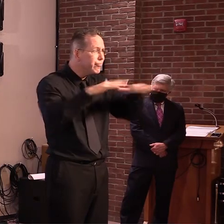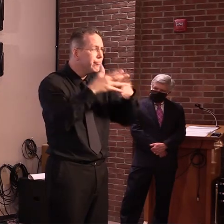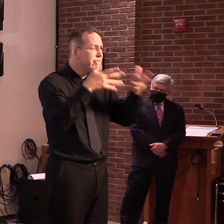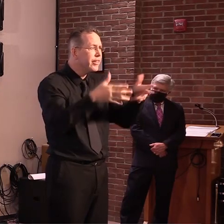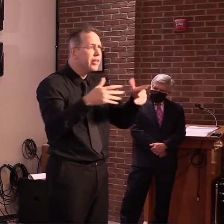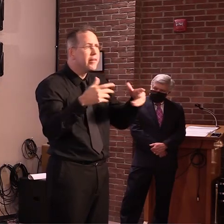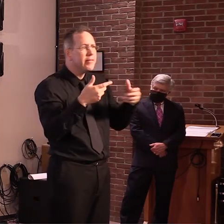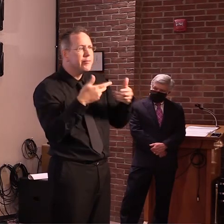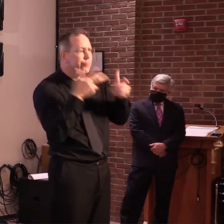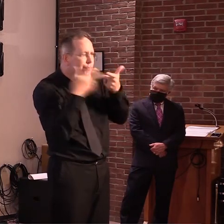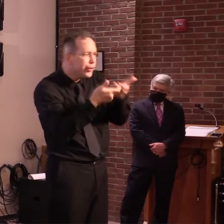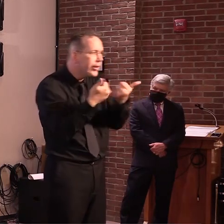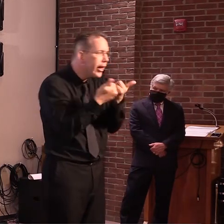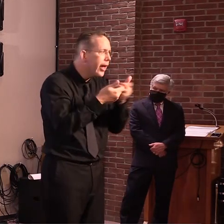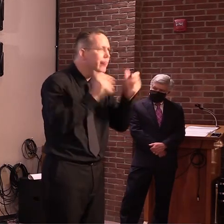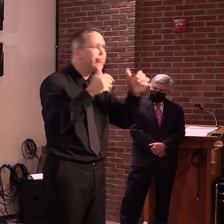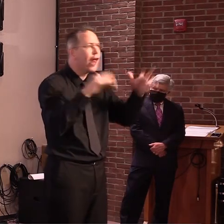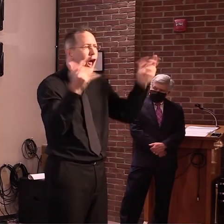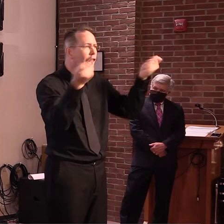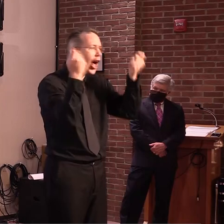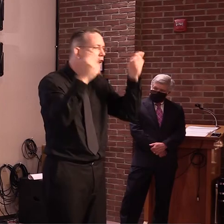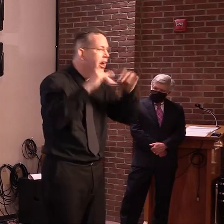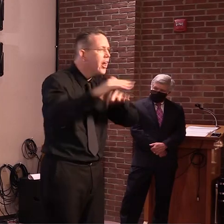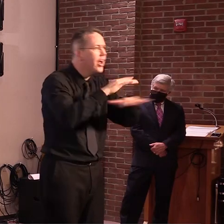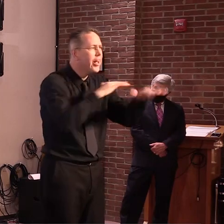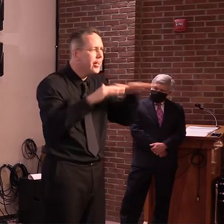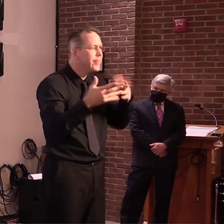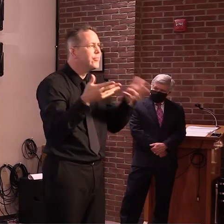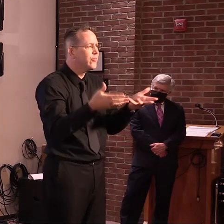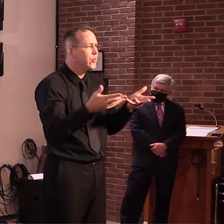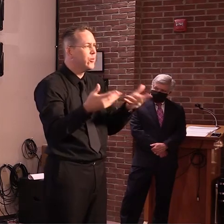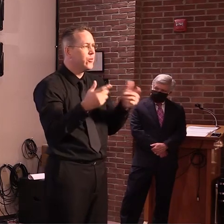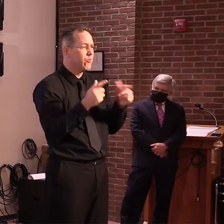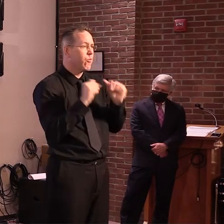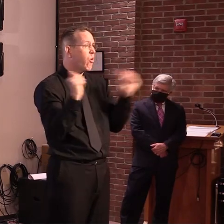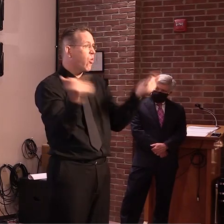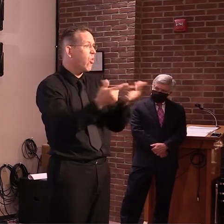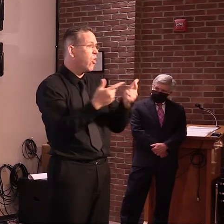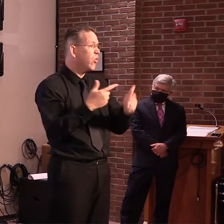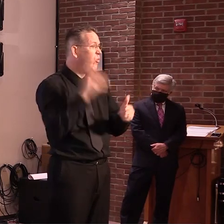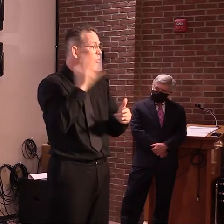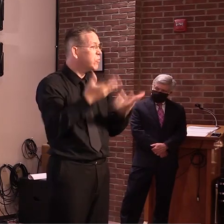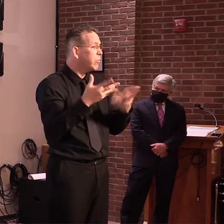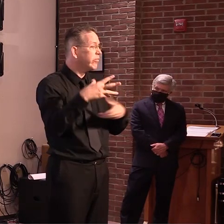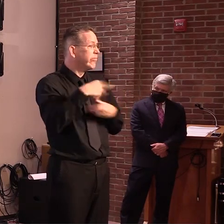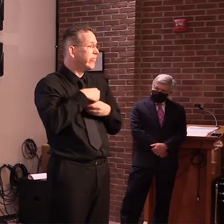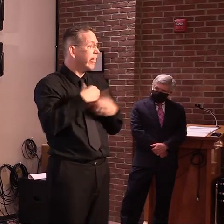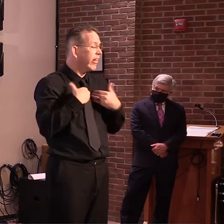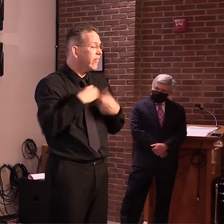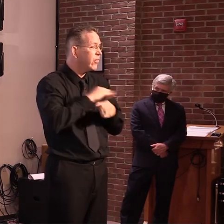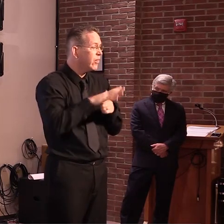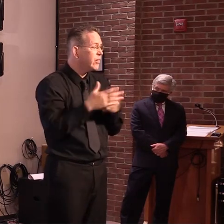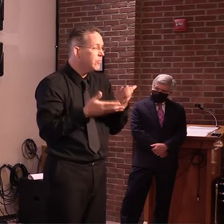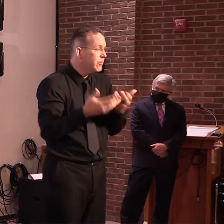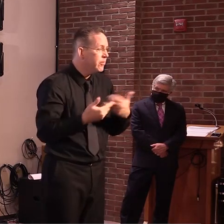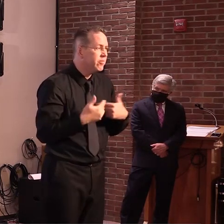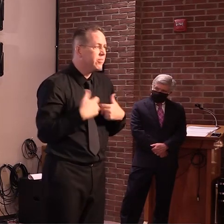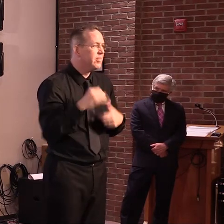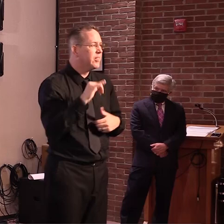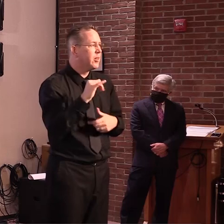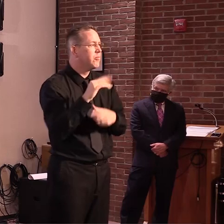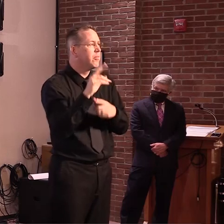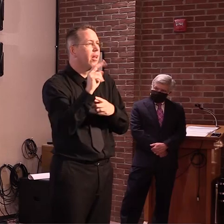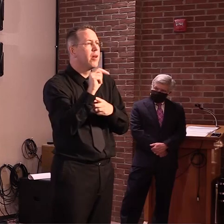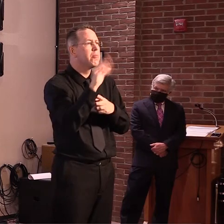getting the virus. And indeed, we saw this play out in the National Basketball Association, where there was one player